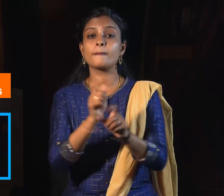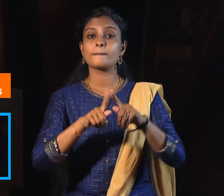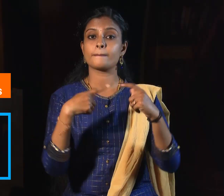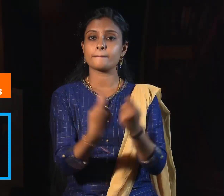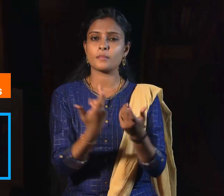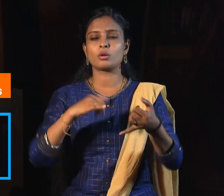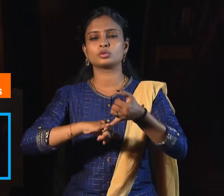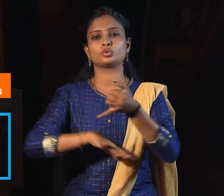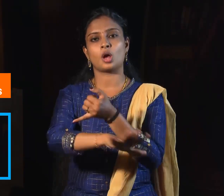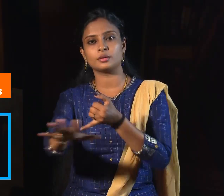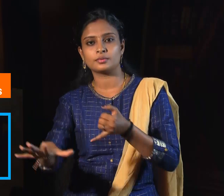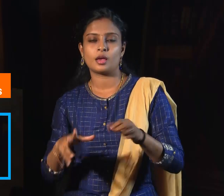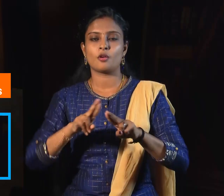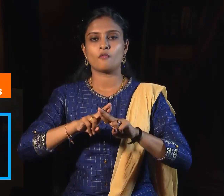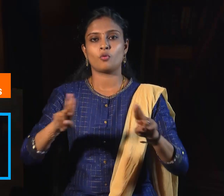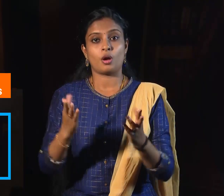and the society at large.